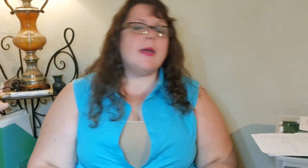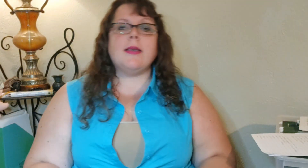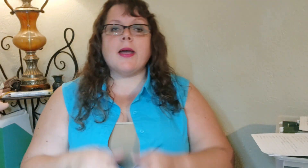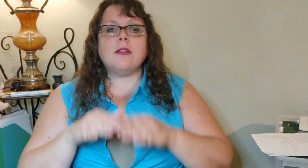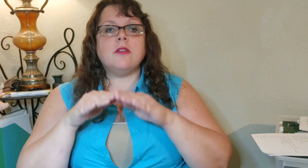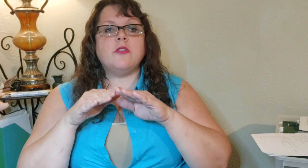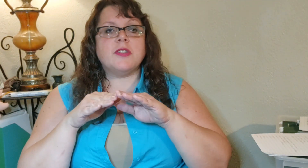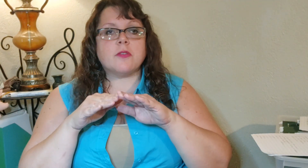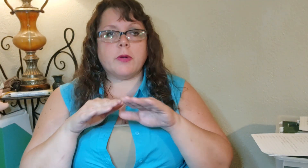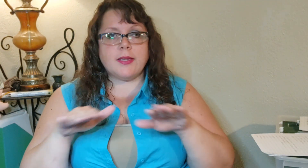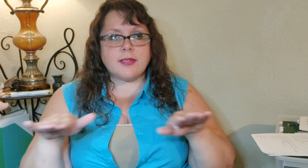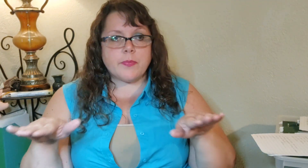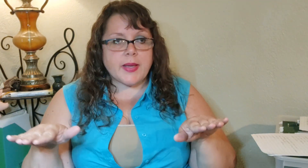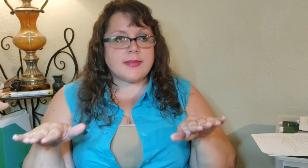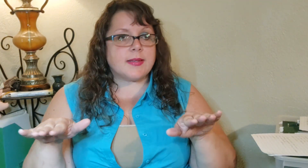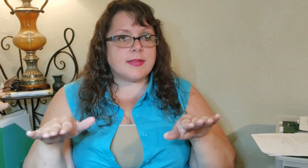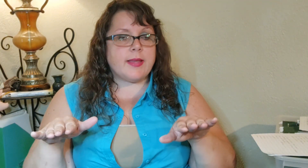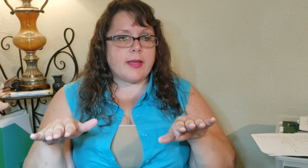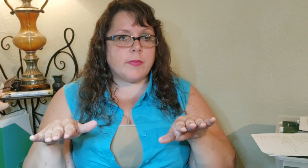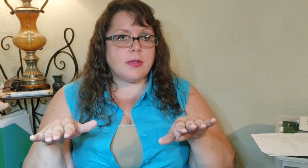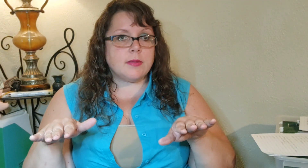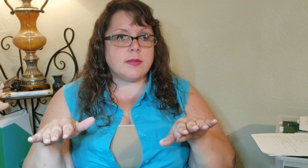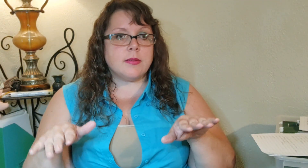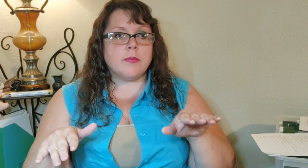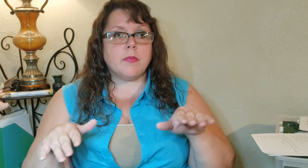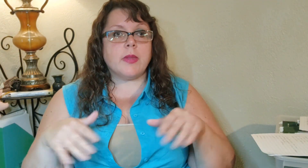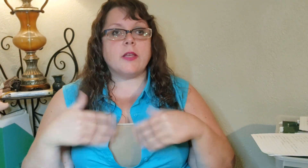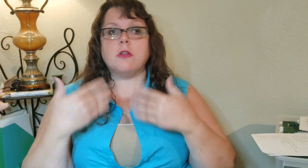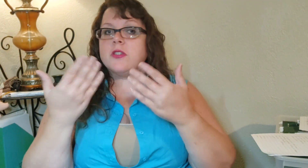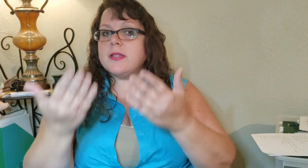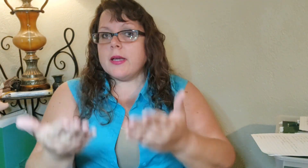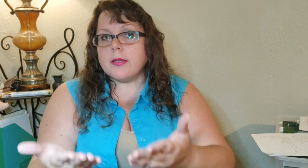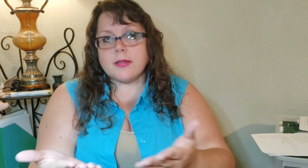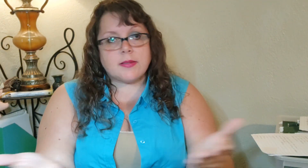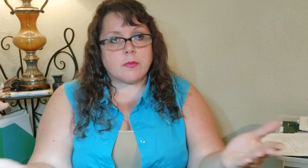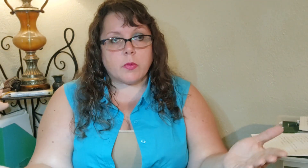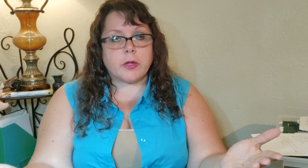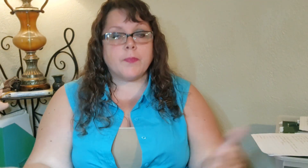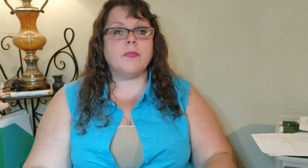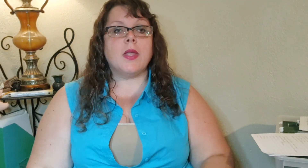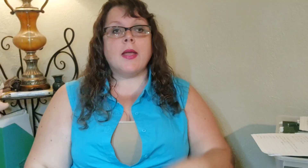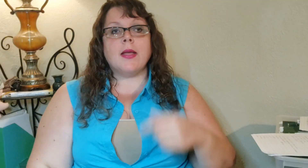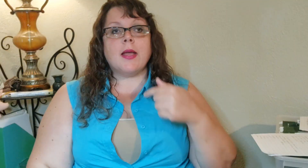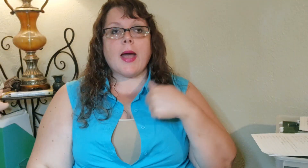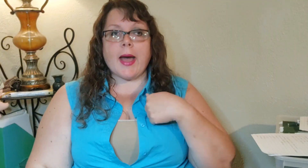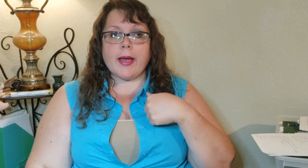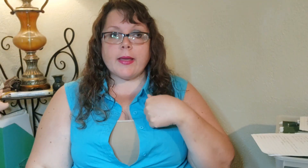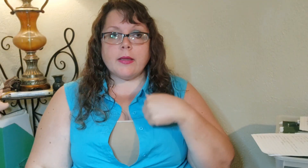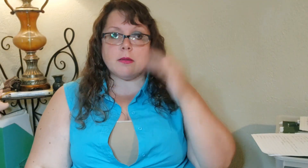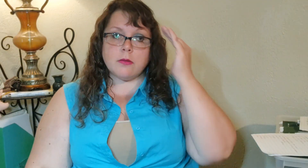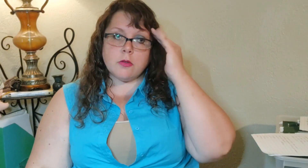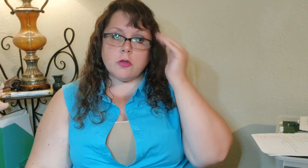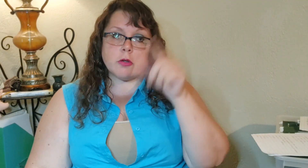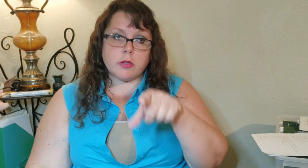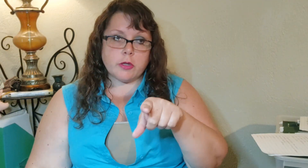And now just going into basic statements, like you're just telling someone, I know